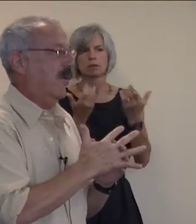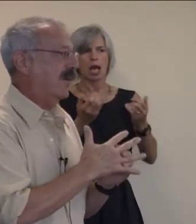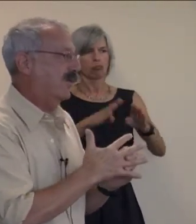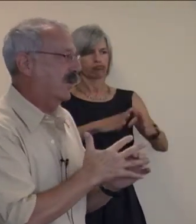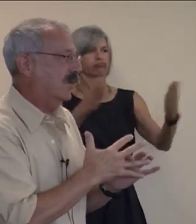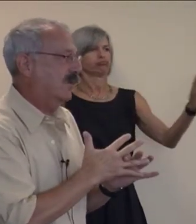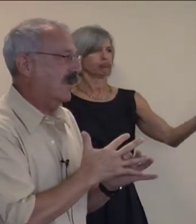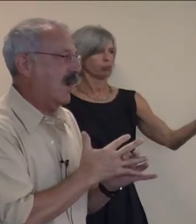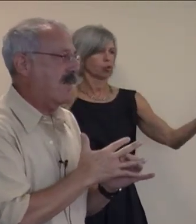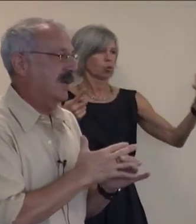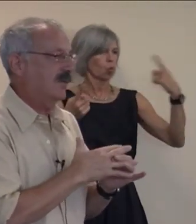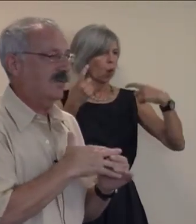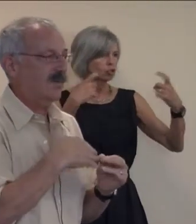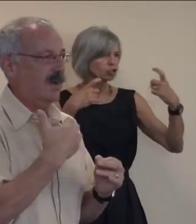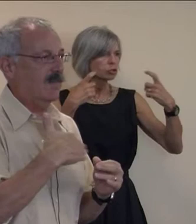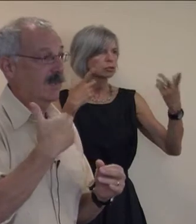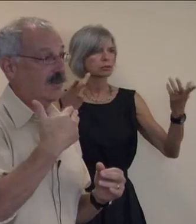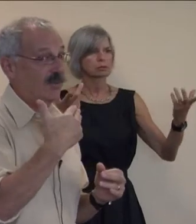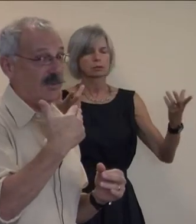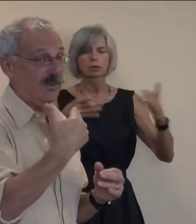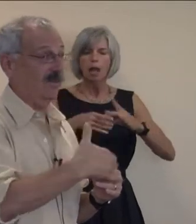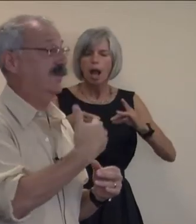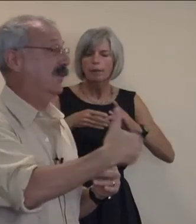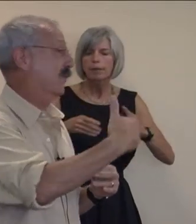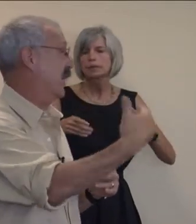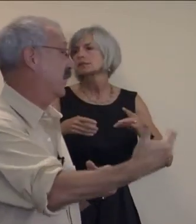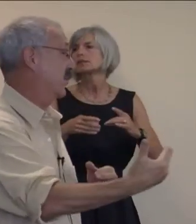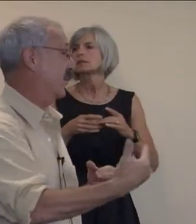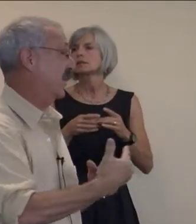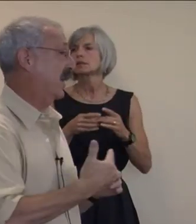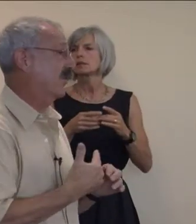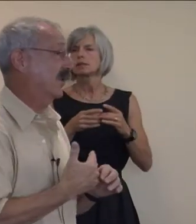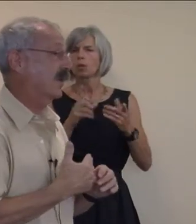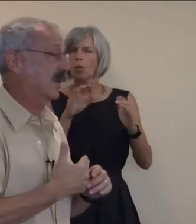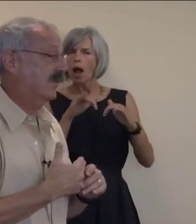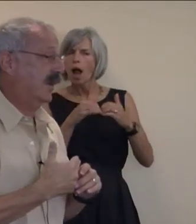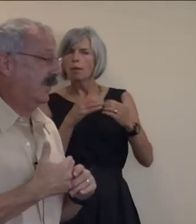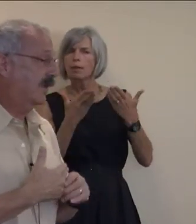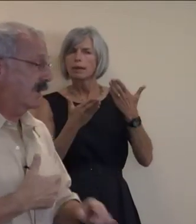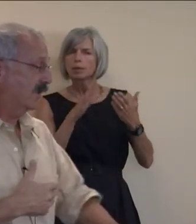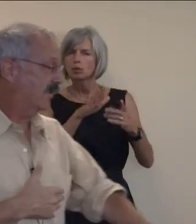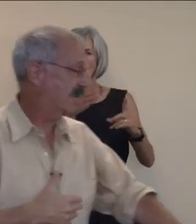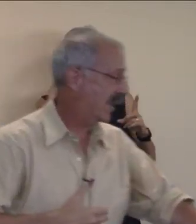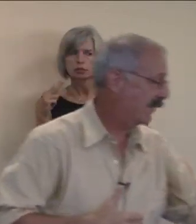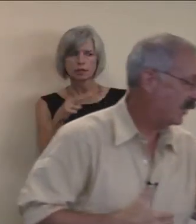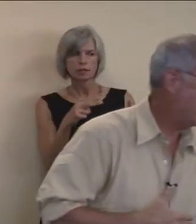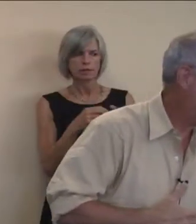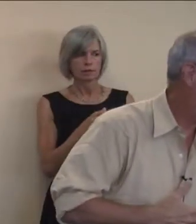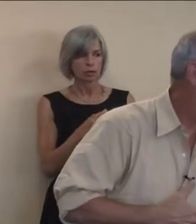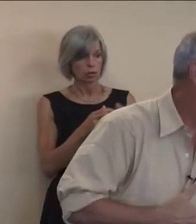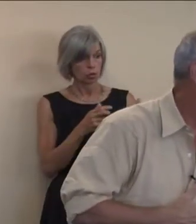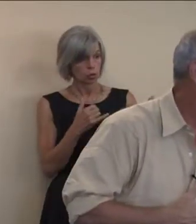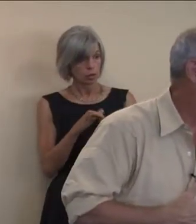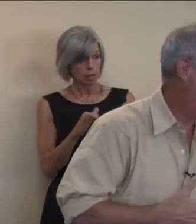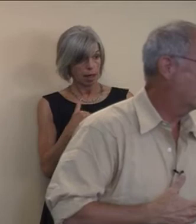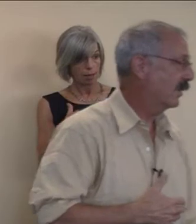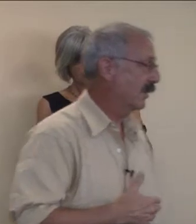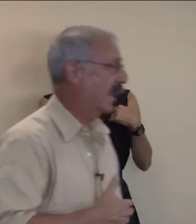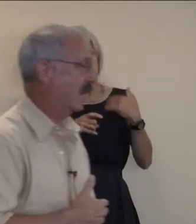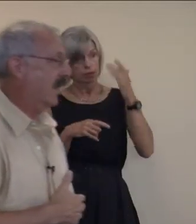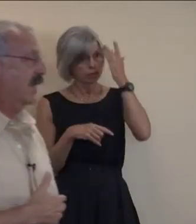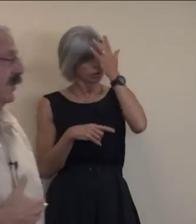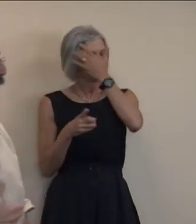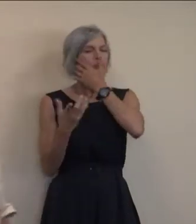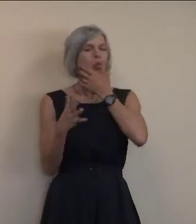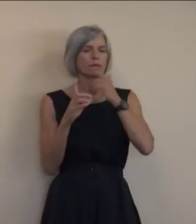for questions, comments, differences around interpretation, etc. Do you still have your question, or did I? You answered